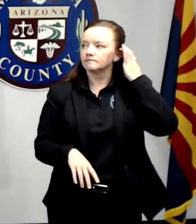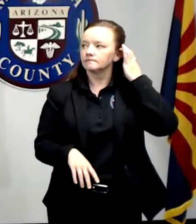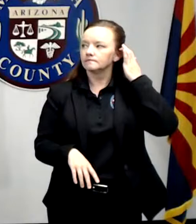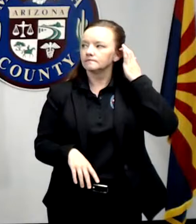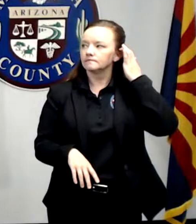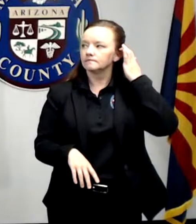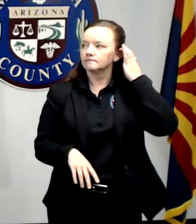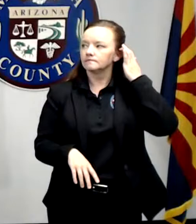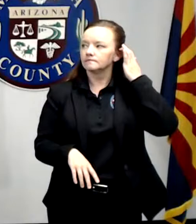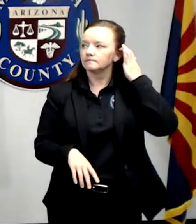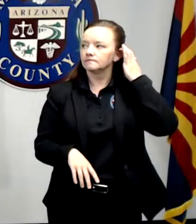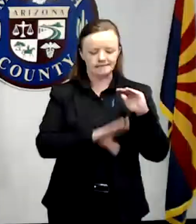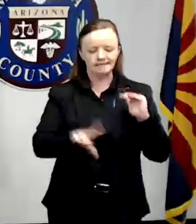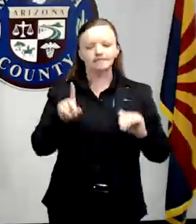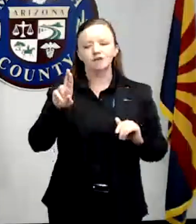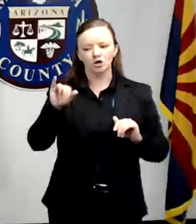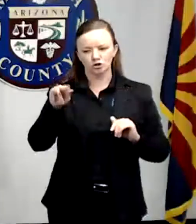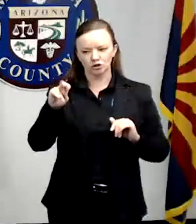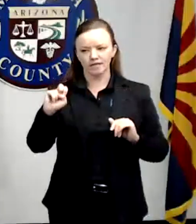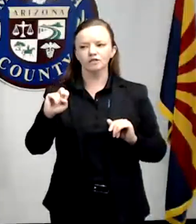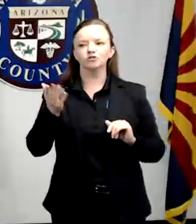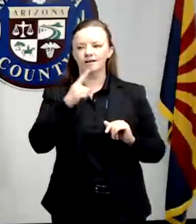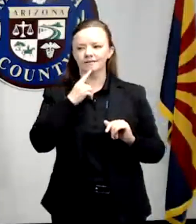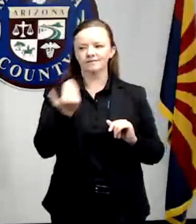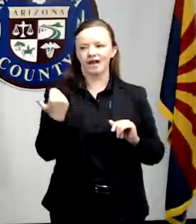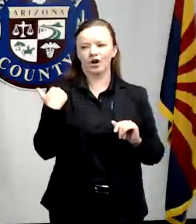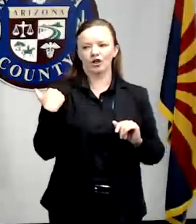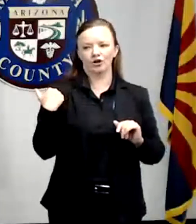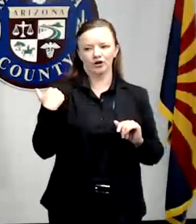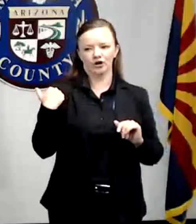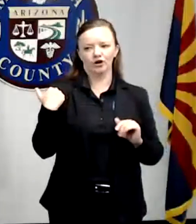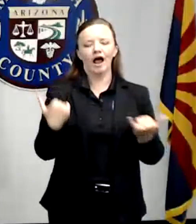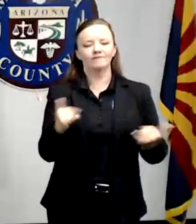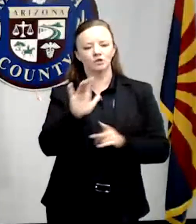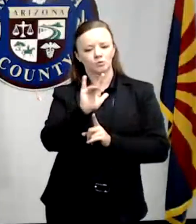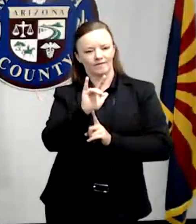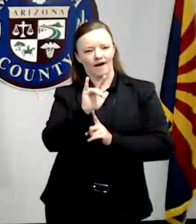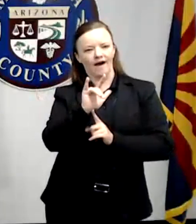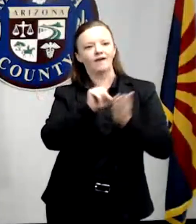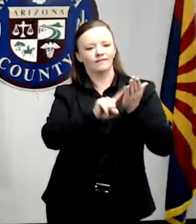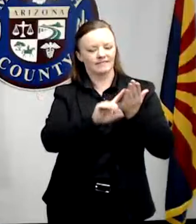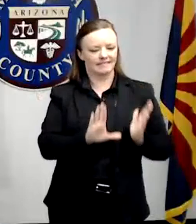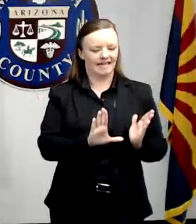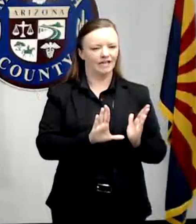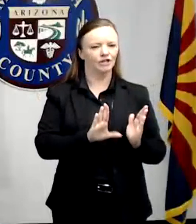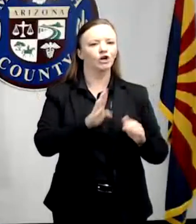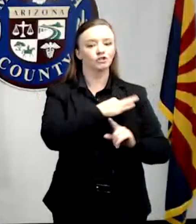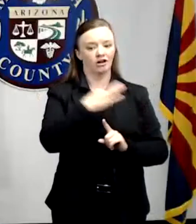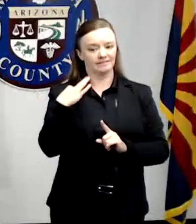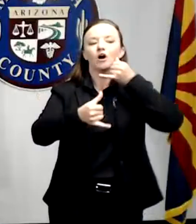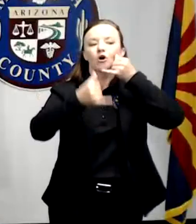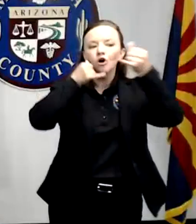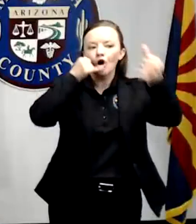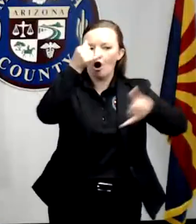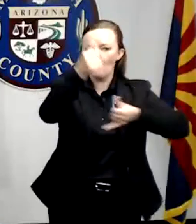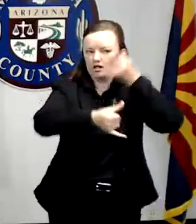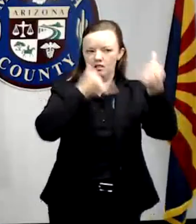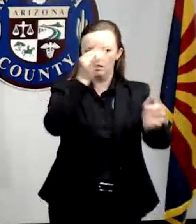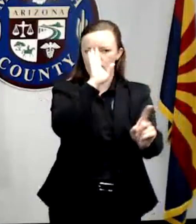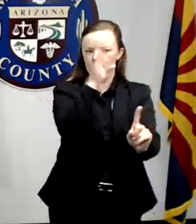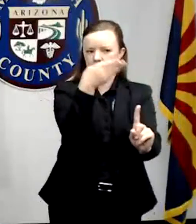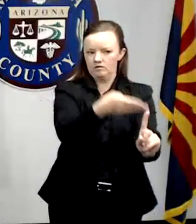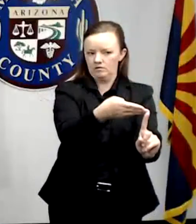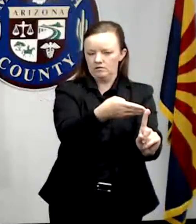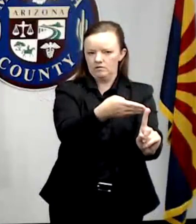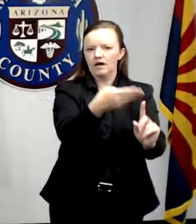the basics for you. Dr. Sunshine said earlier, we currently have 25 investigators on staff who call people